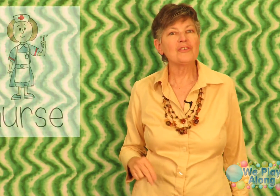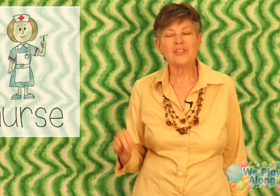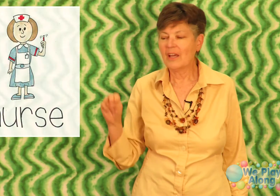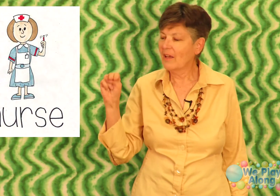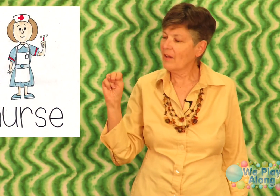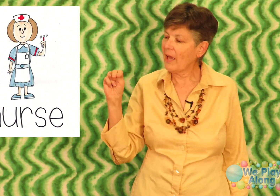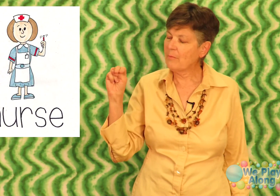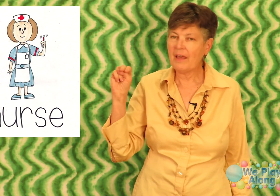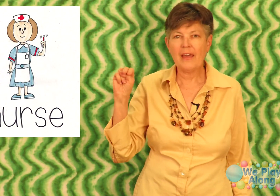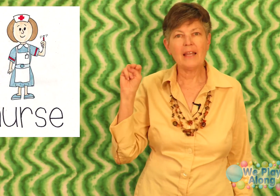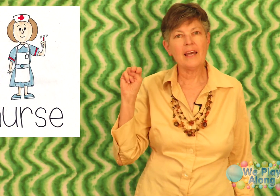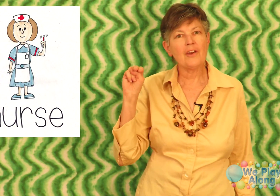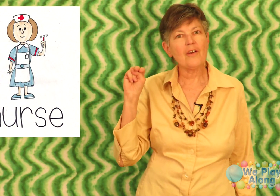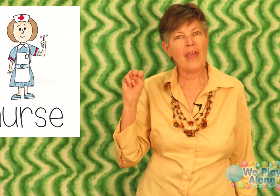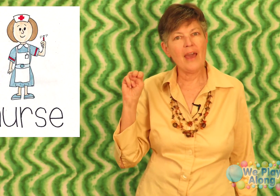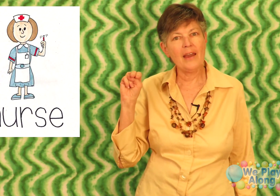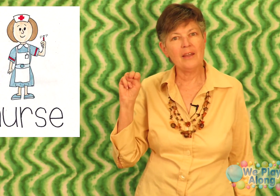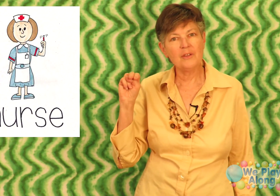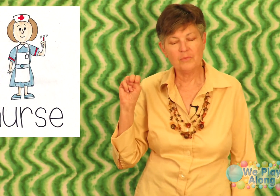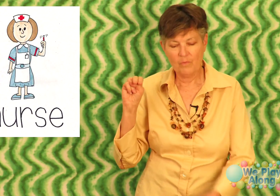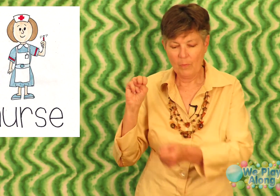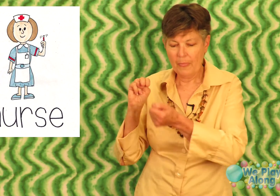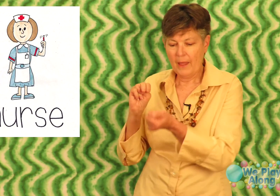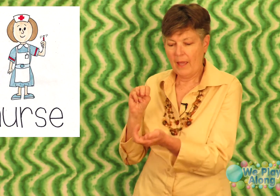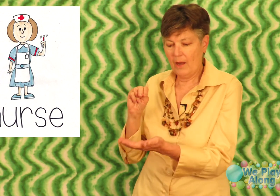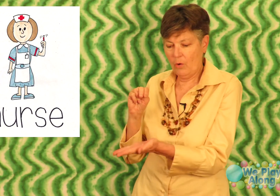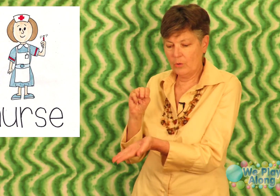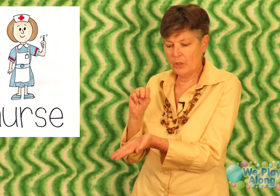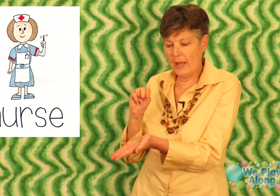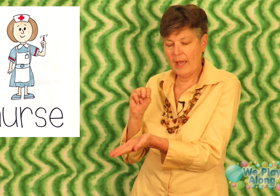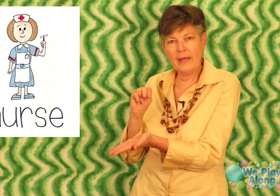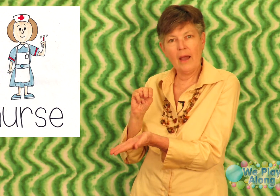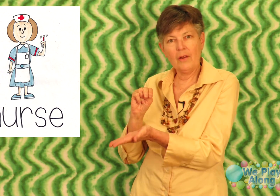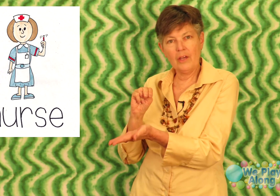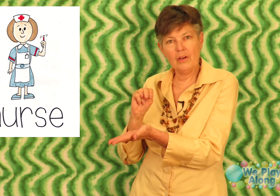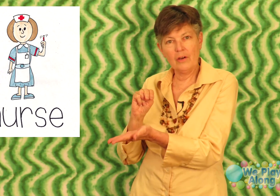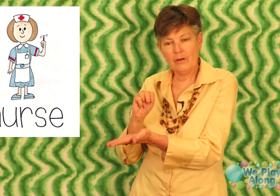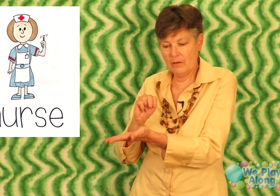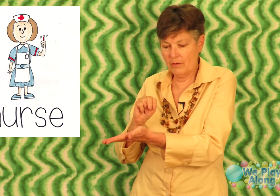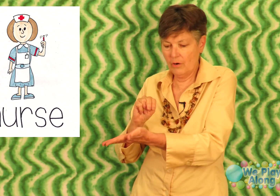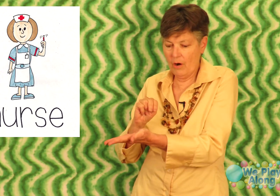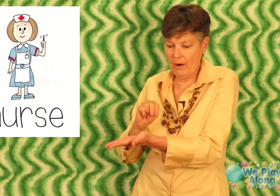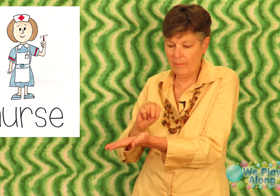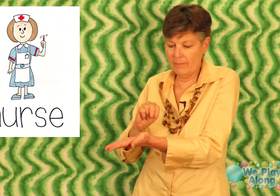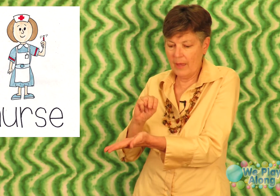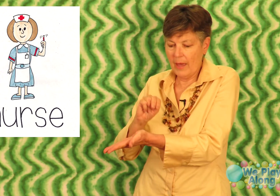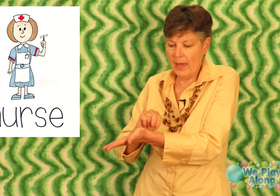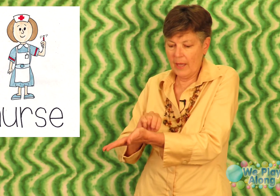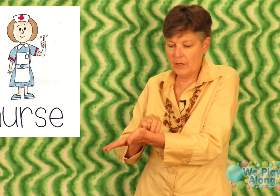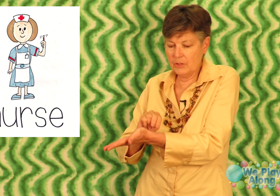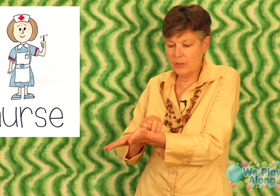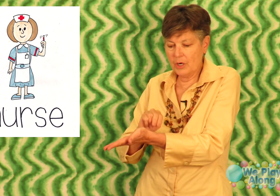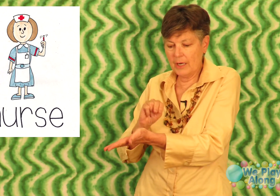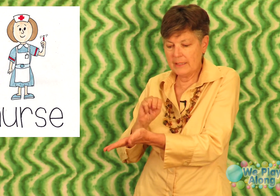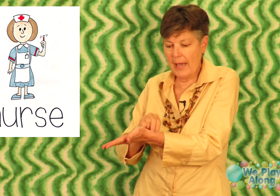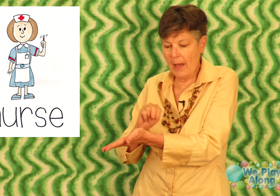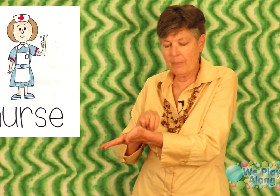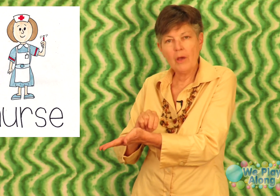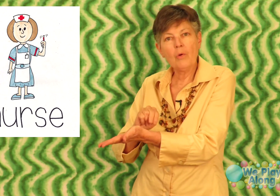Nurse. Okay, make that letter N and hold your hand out here, your arm, and you're going to tap where